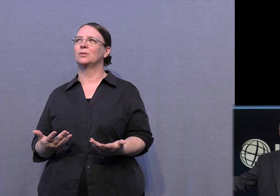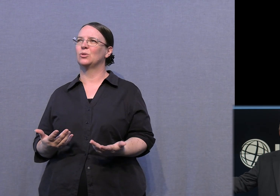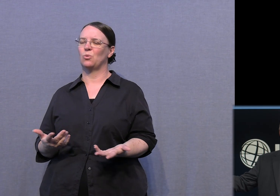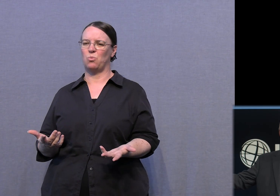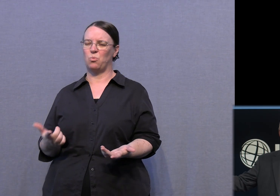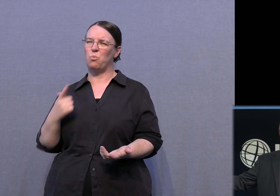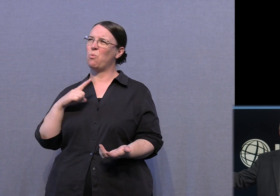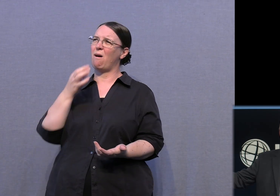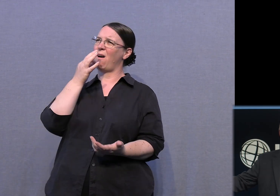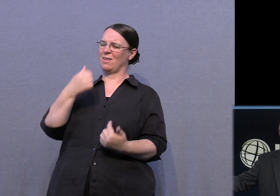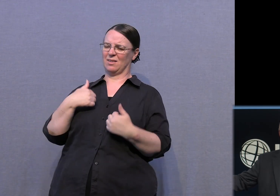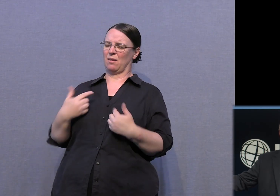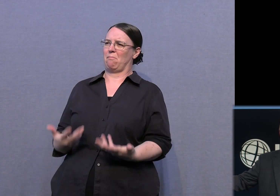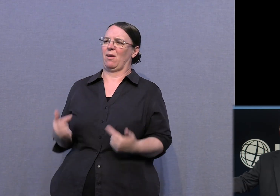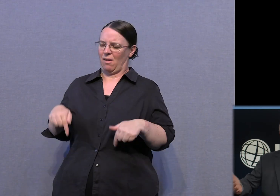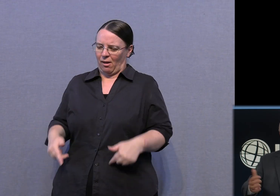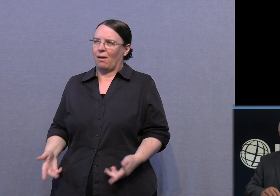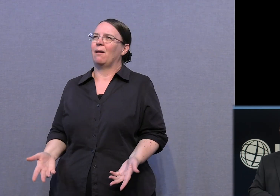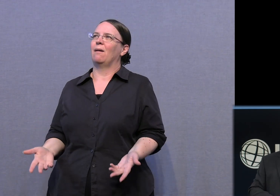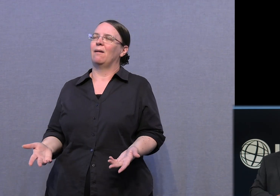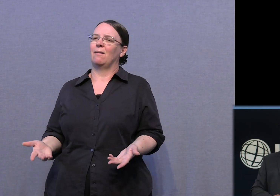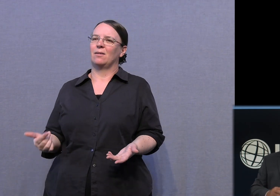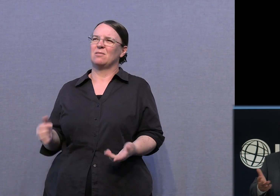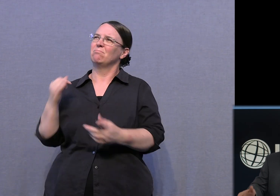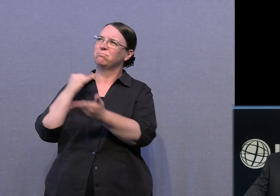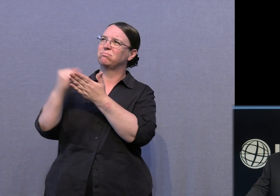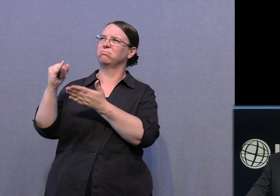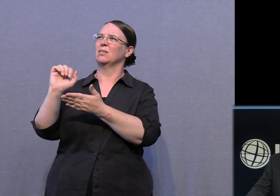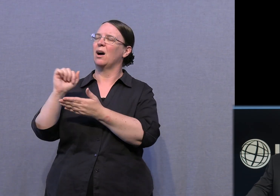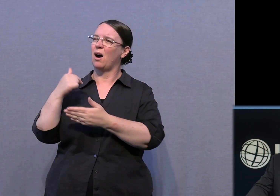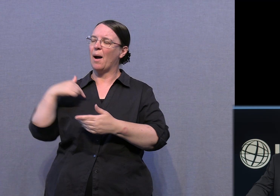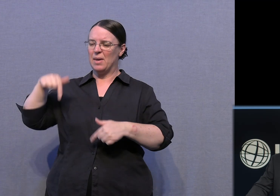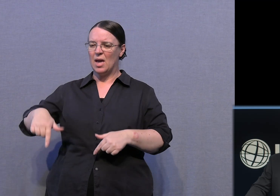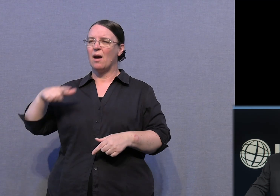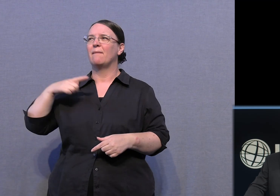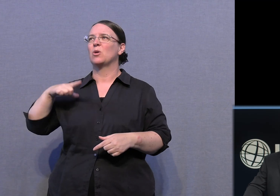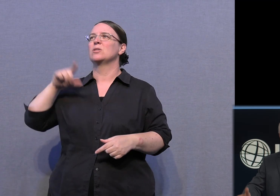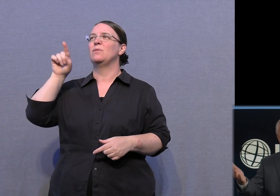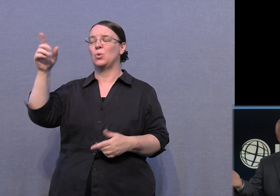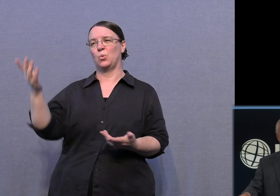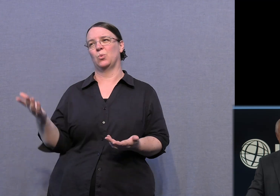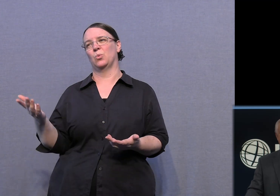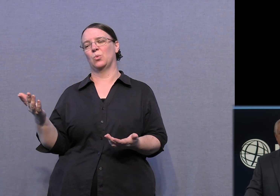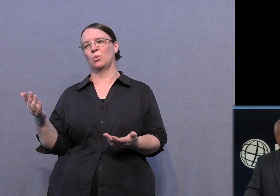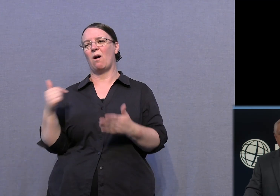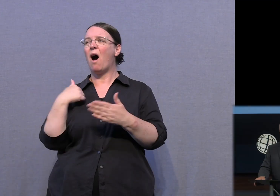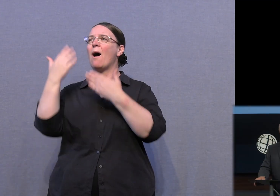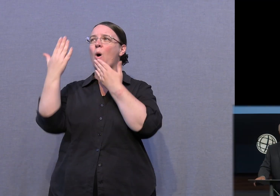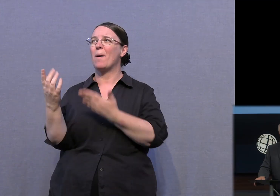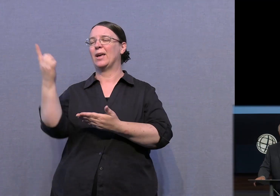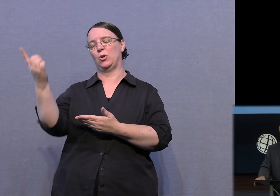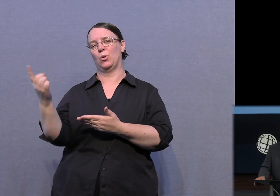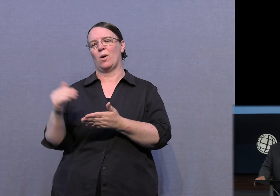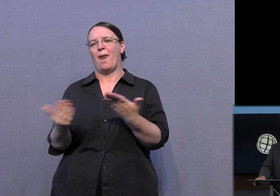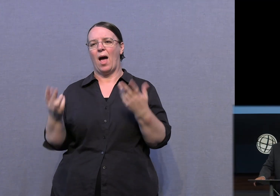in a cave on the mountain in the wilderness? I'm here because of you. I'm here because I did what you wanted. And look what's happened. All